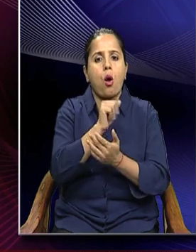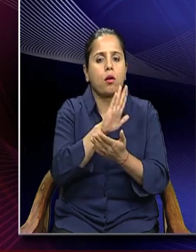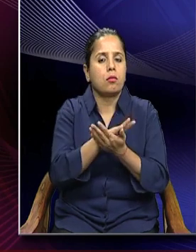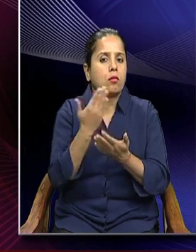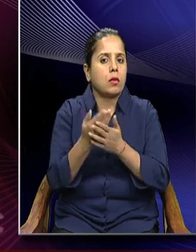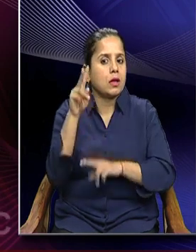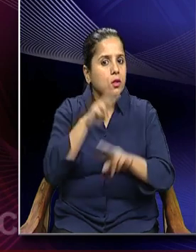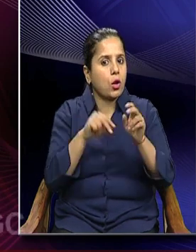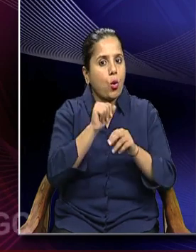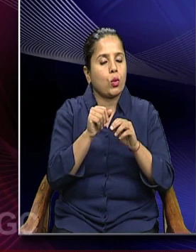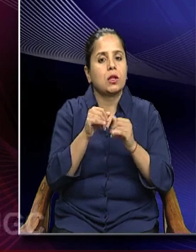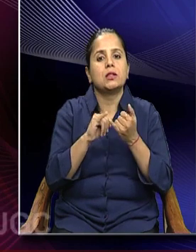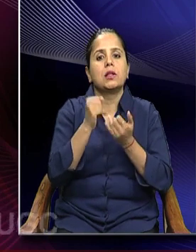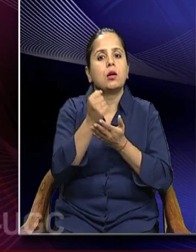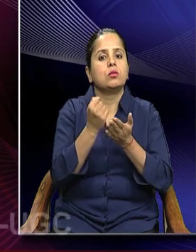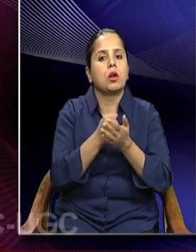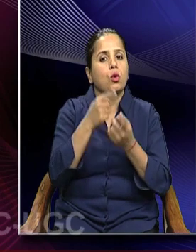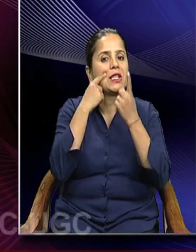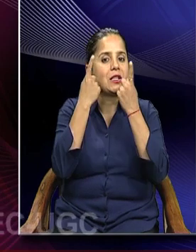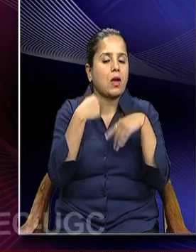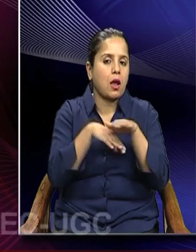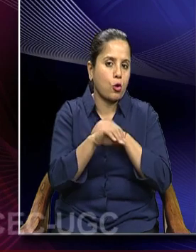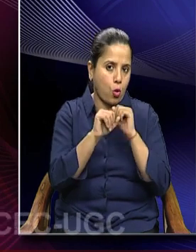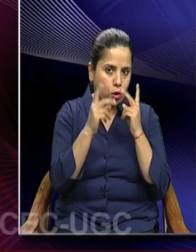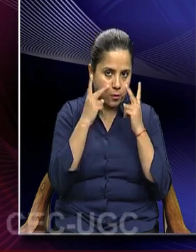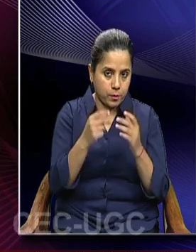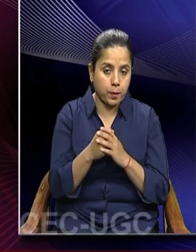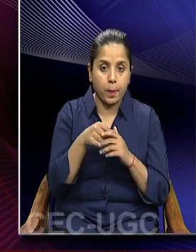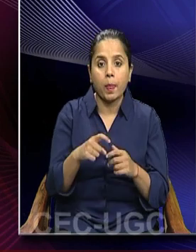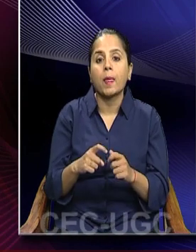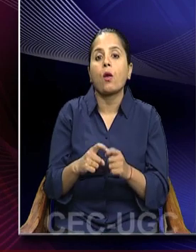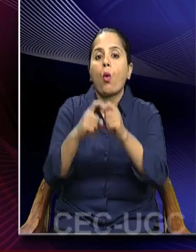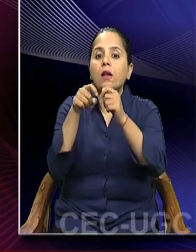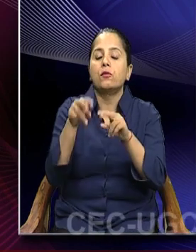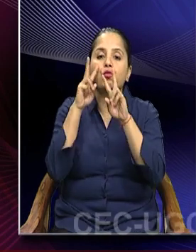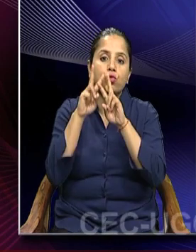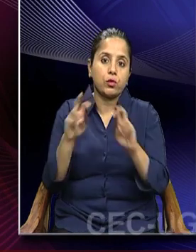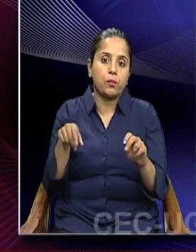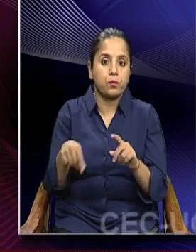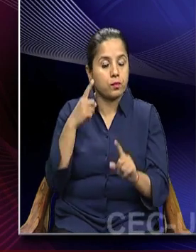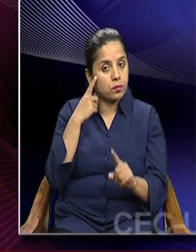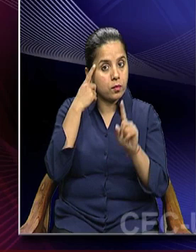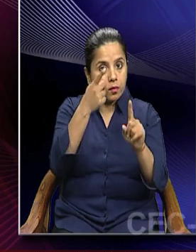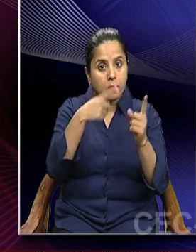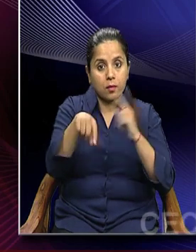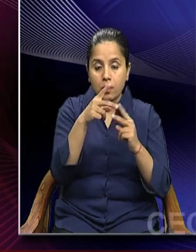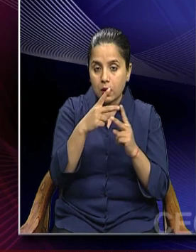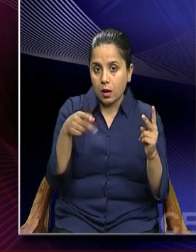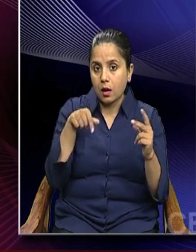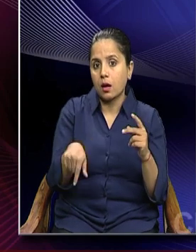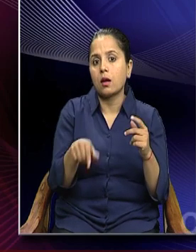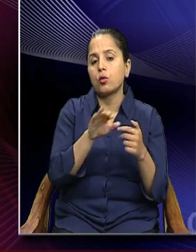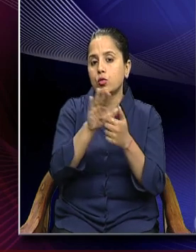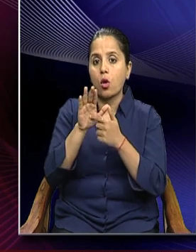interpretation of the subject under investigation. In qualitative research, purposive sampling strategy is